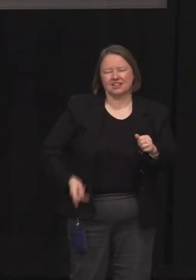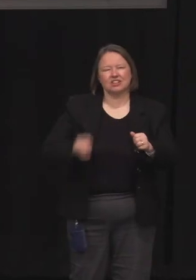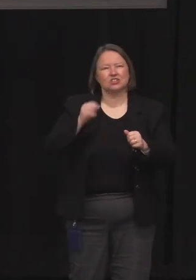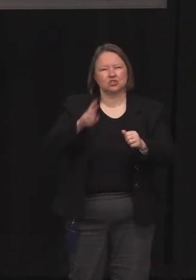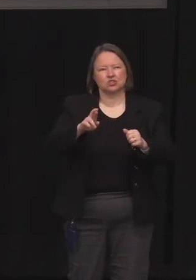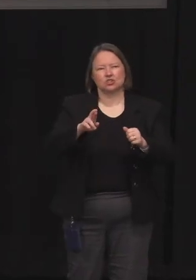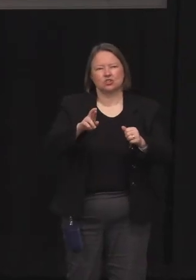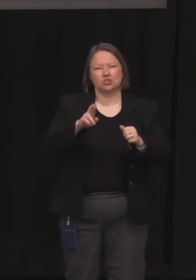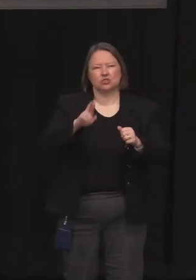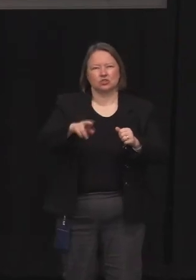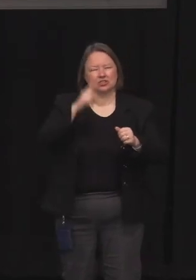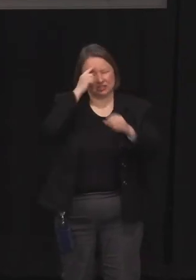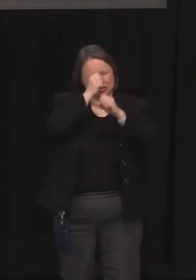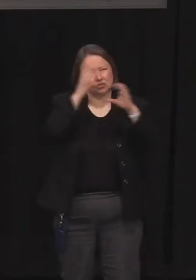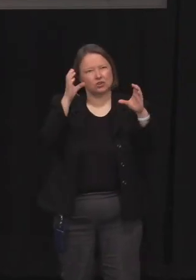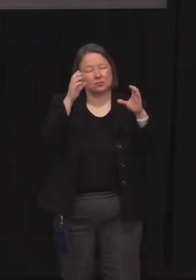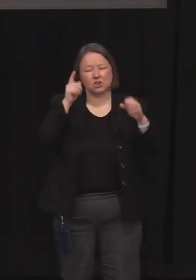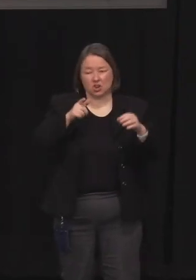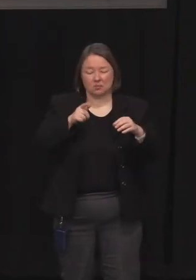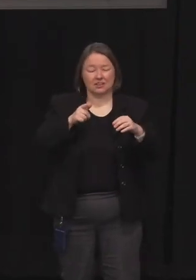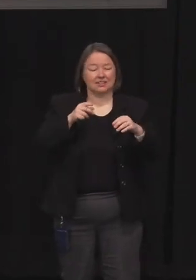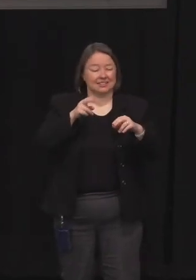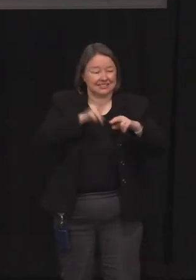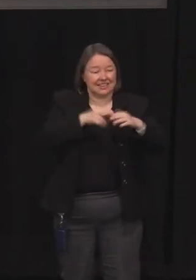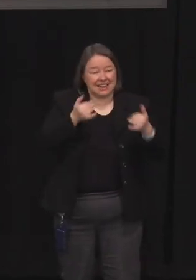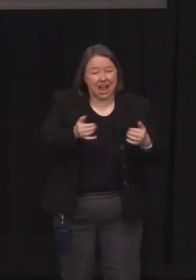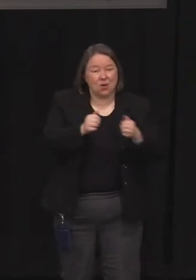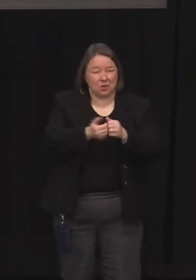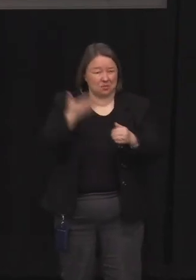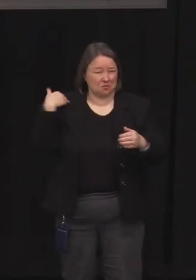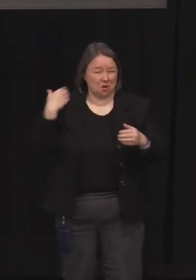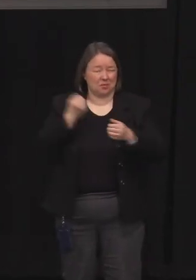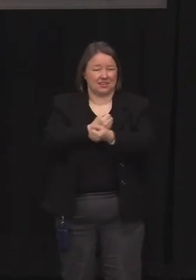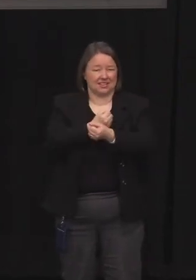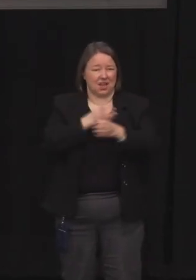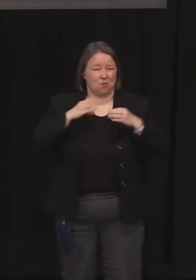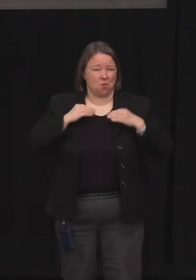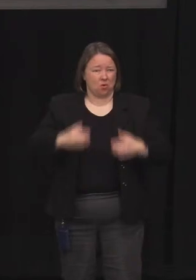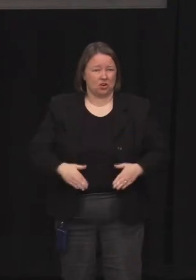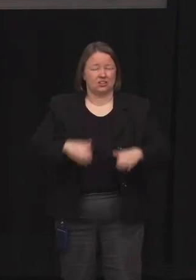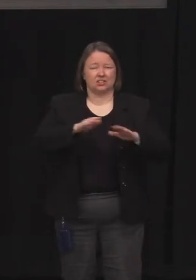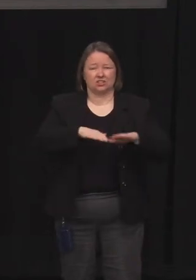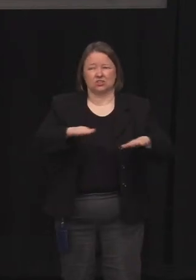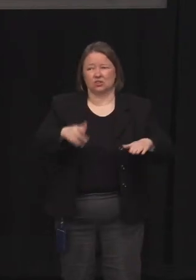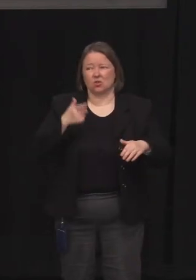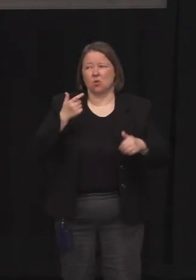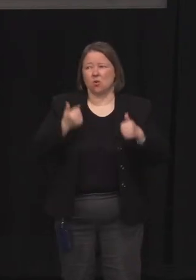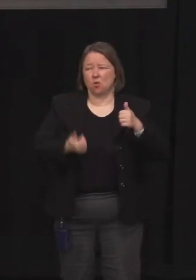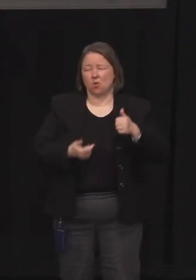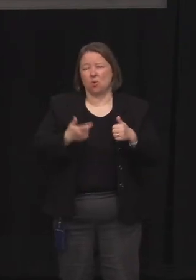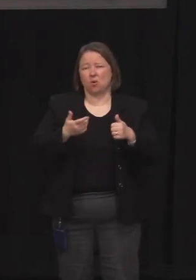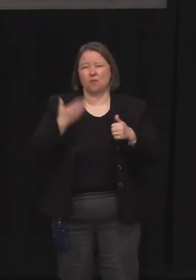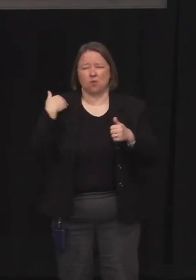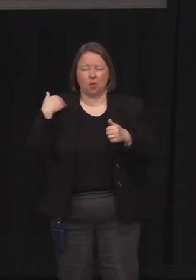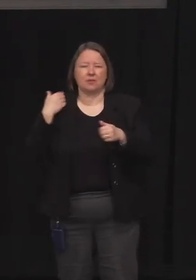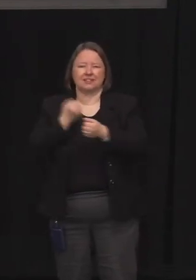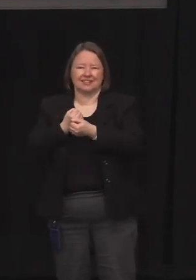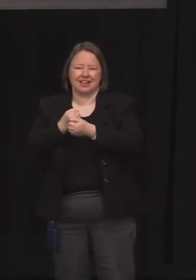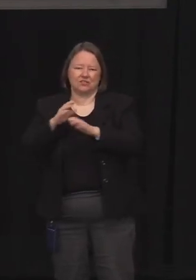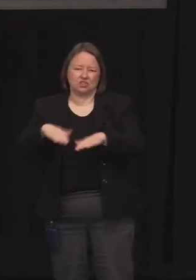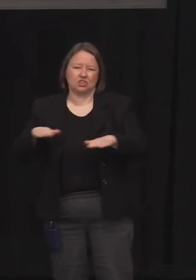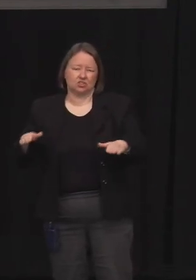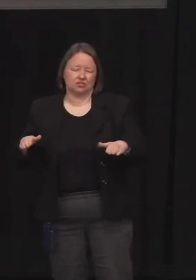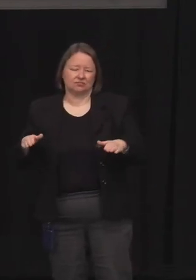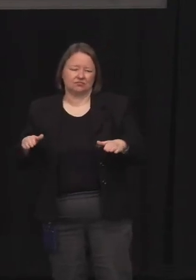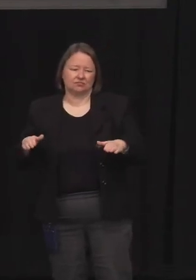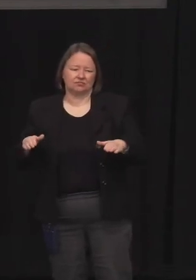Jr.'s dream. You could be sitting right now with former slave owners' children or with former slaves' children.